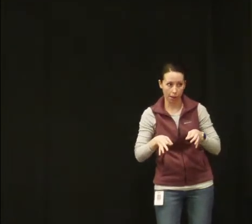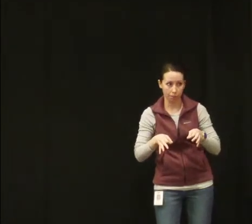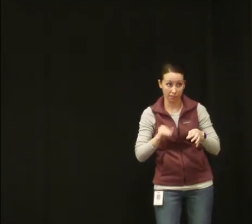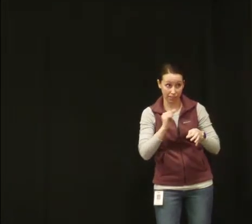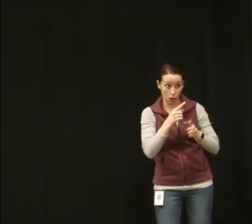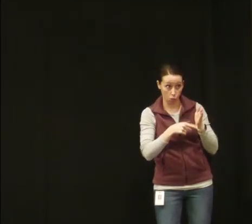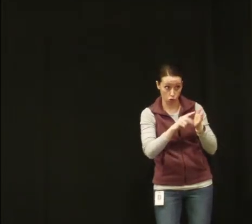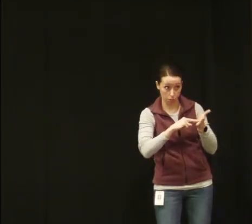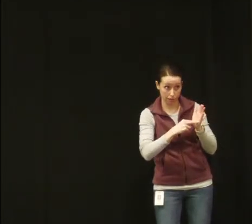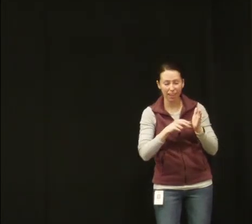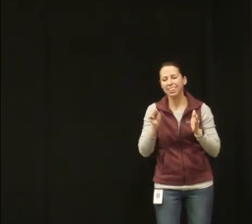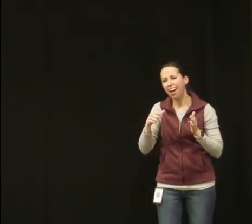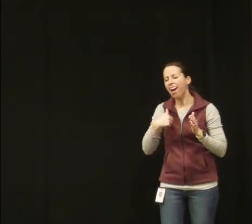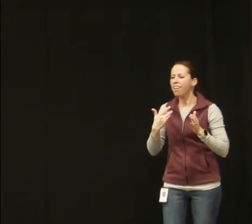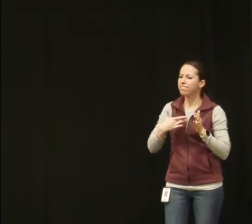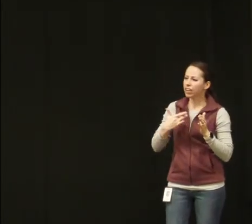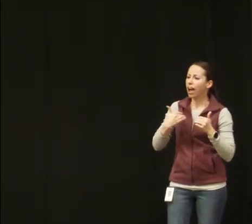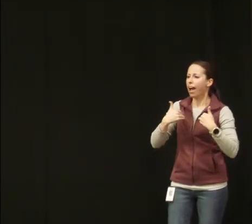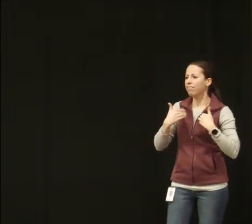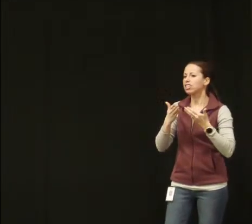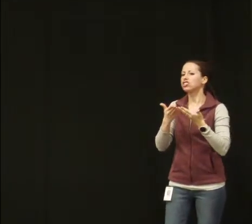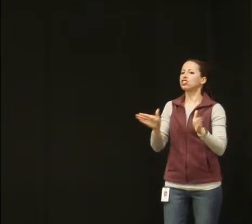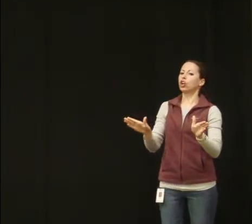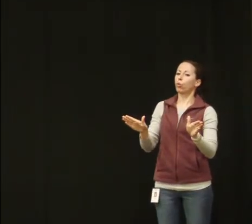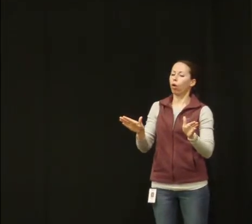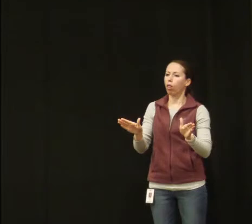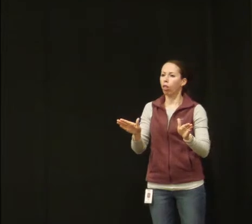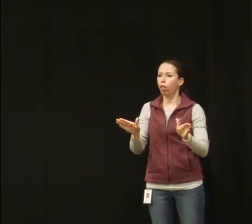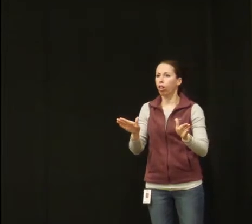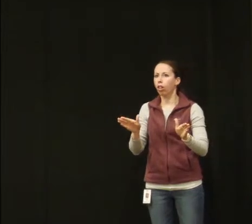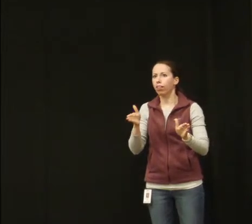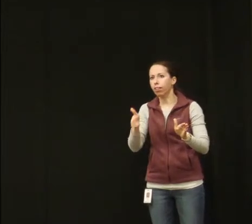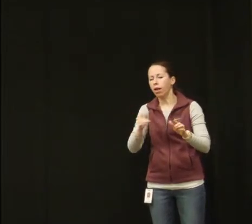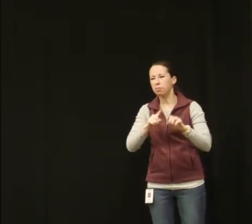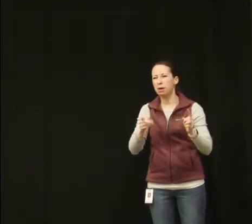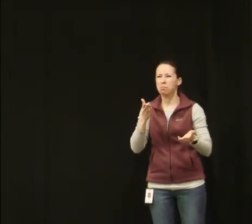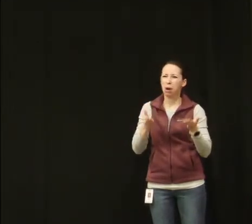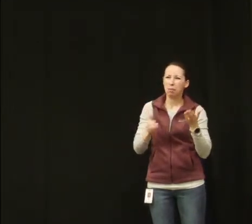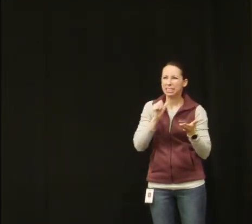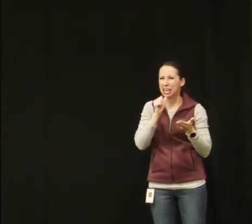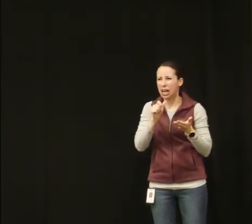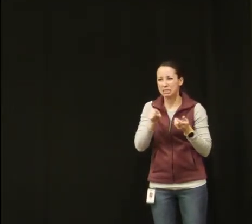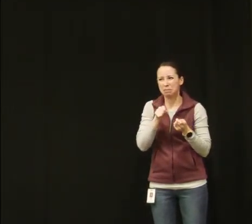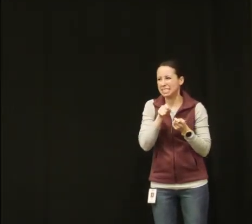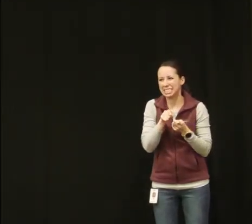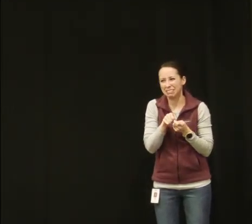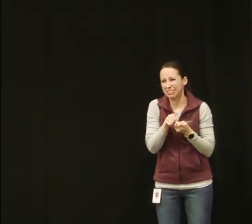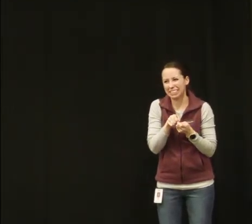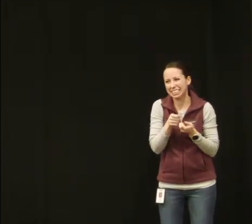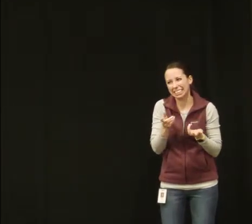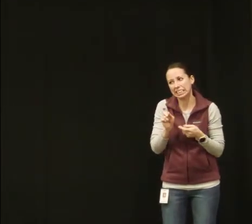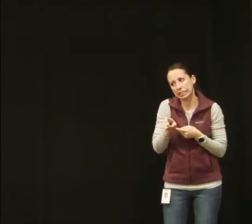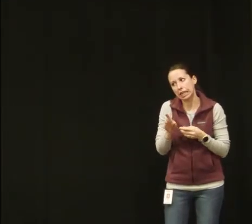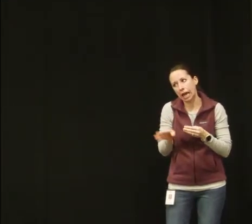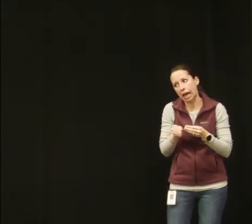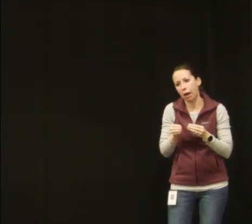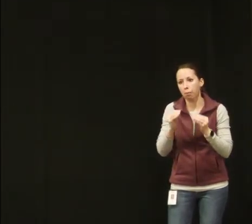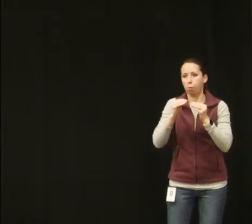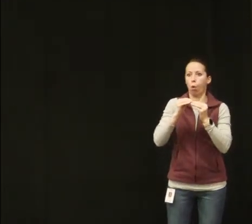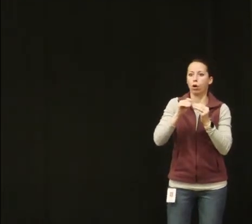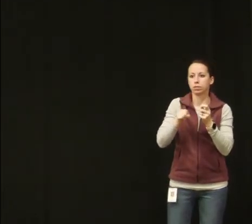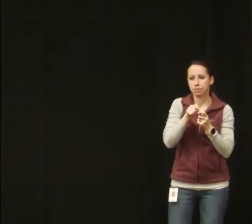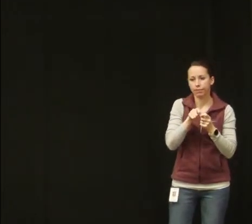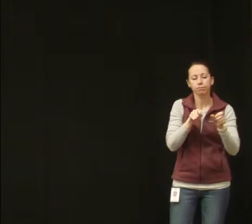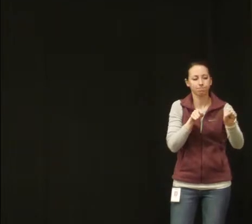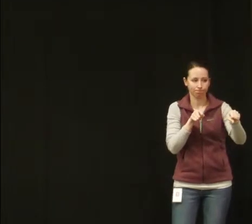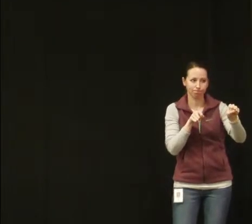I kind of feel like I've got the general Yes. there, but probably not as specific as it needs to be. One of the things I